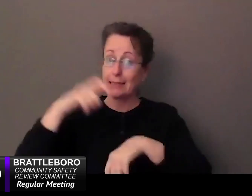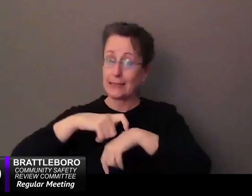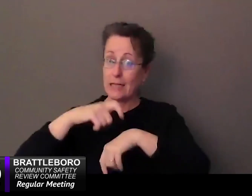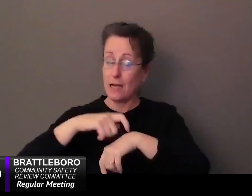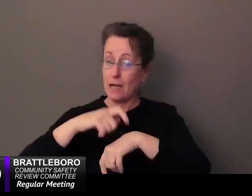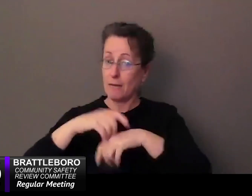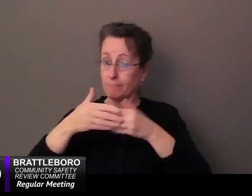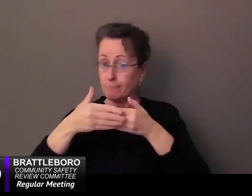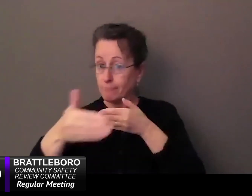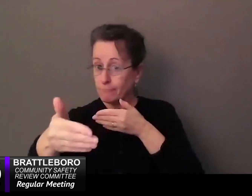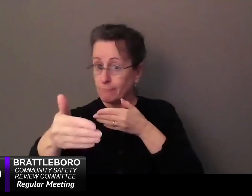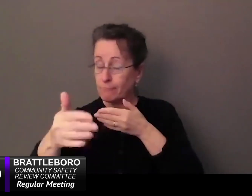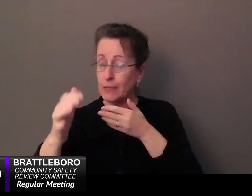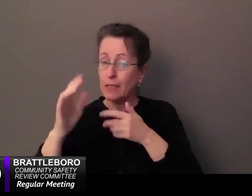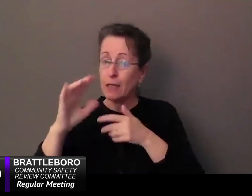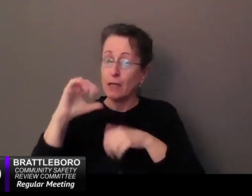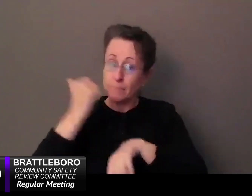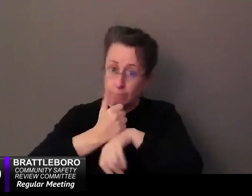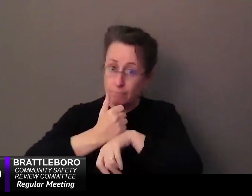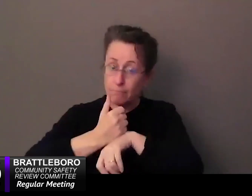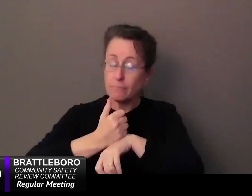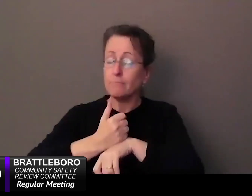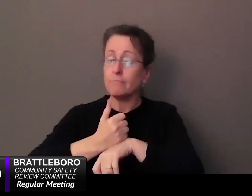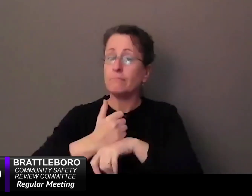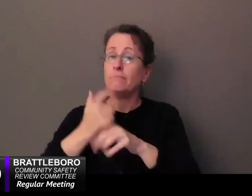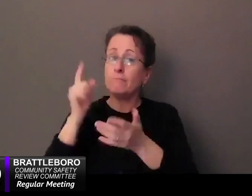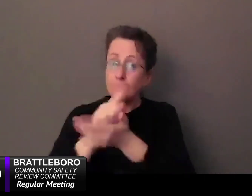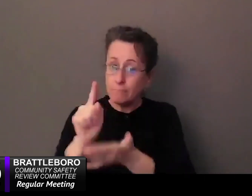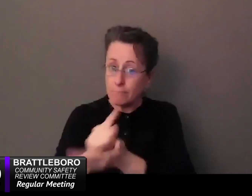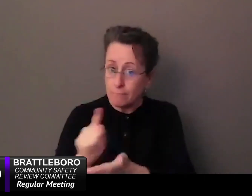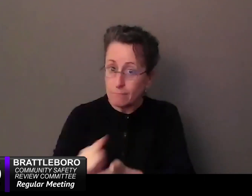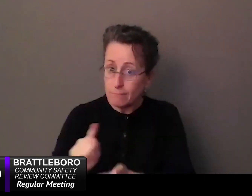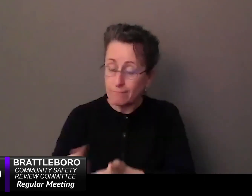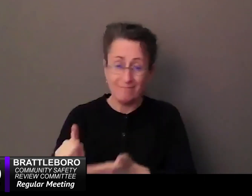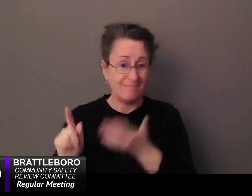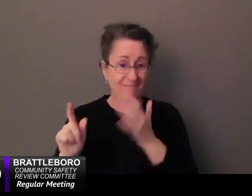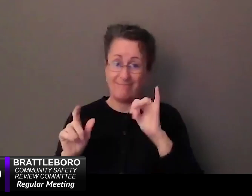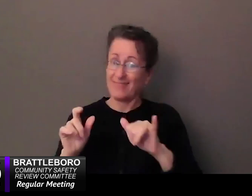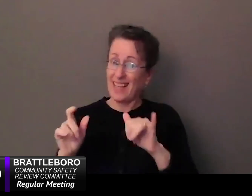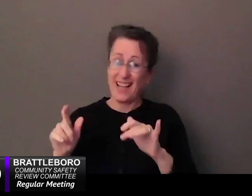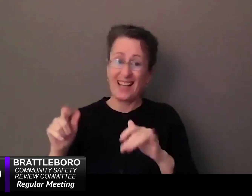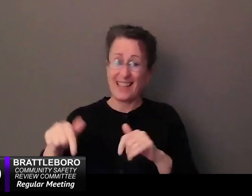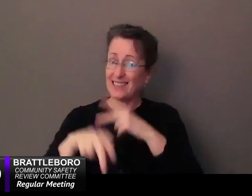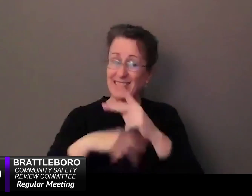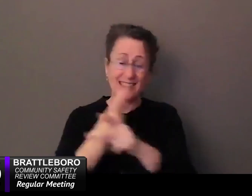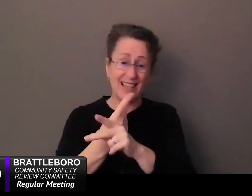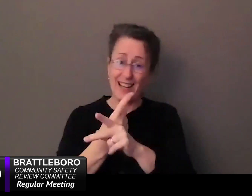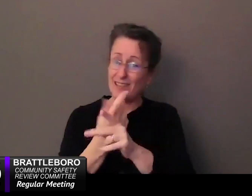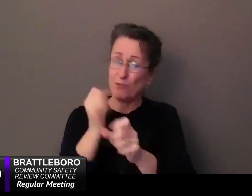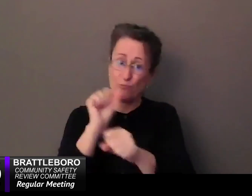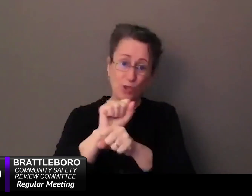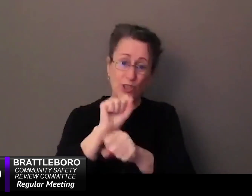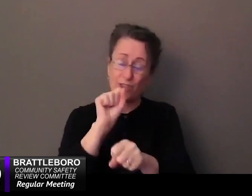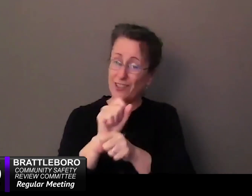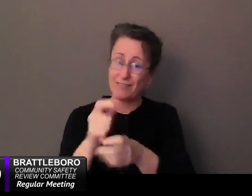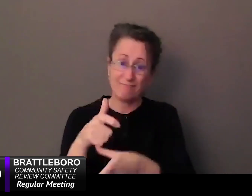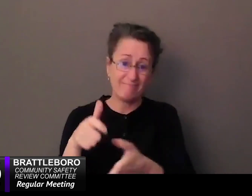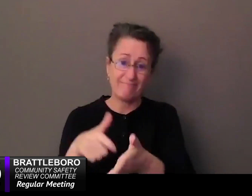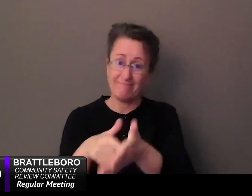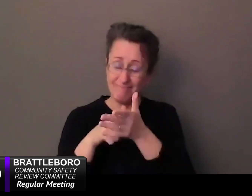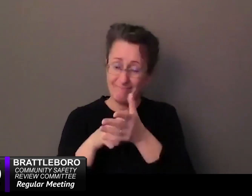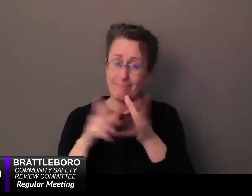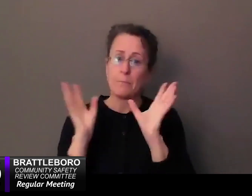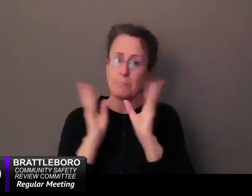little stretch of time? Because that's actually my understanding is that that's a requirement of this type of process, is that we have